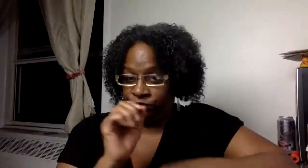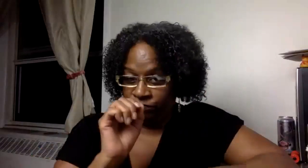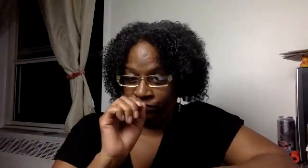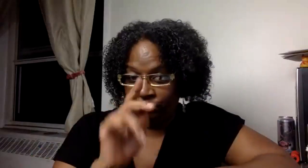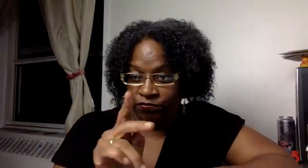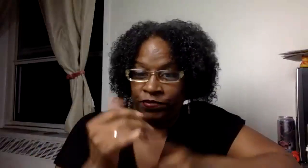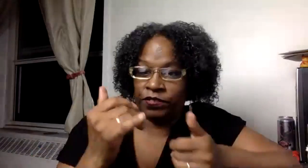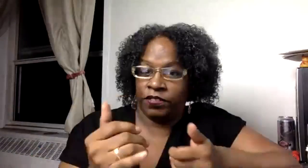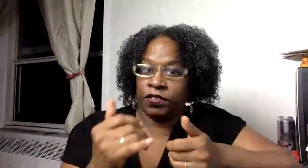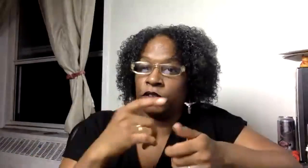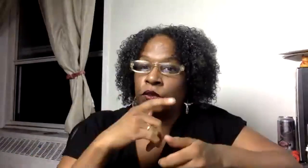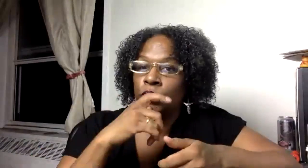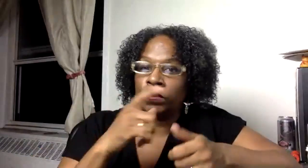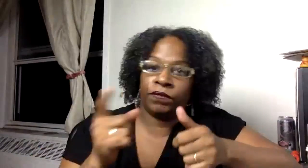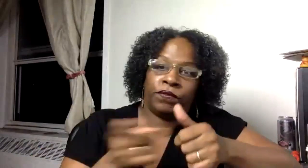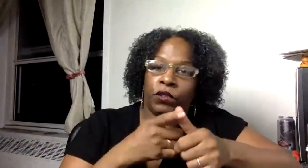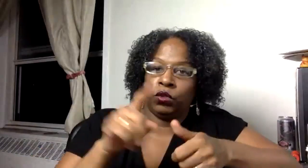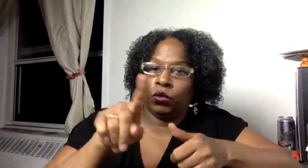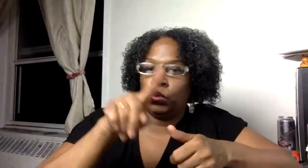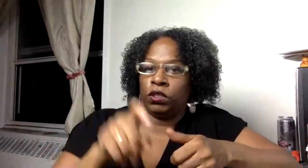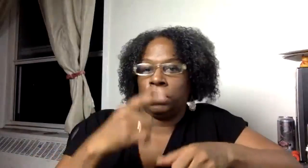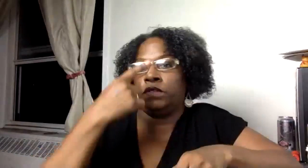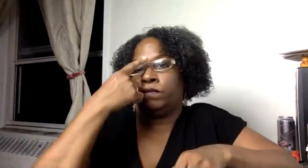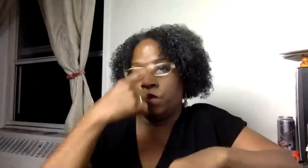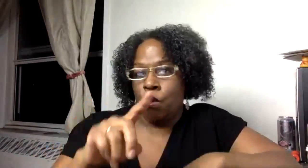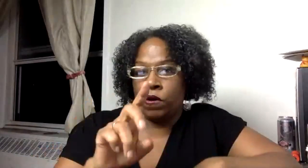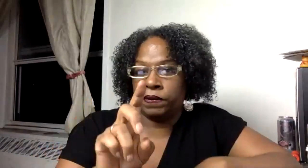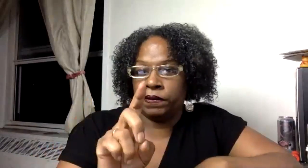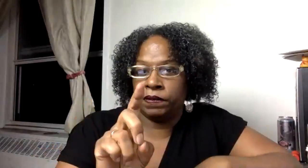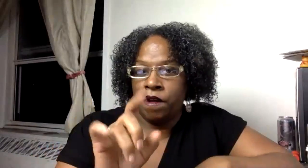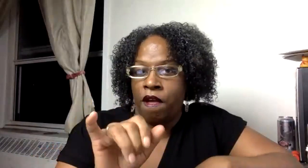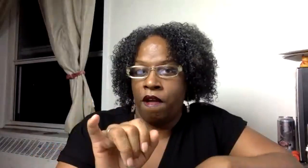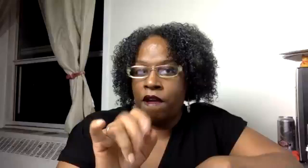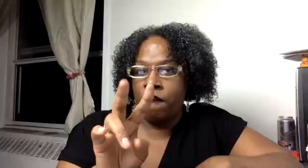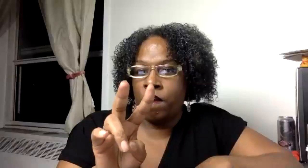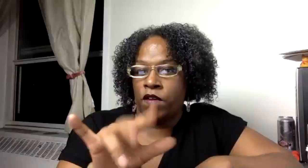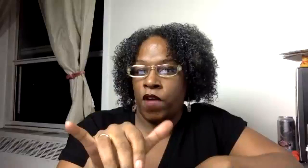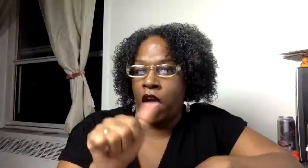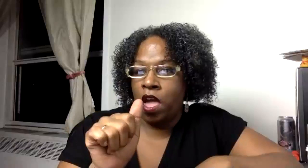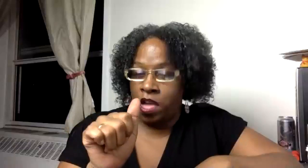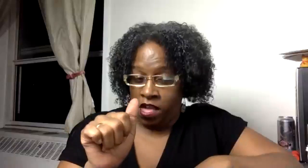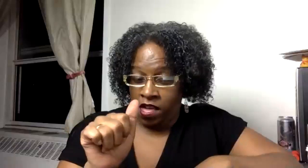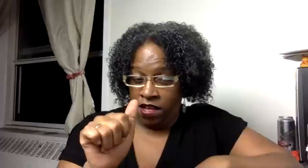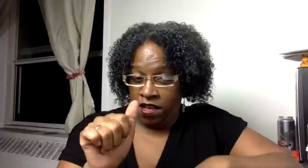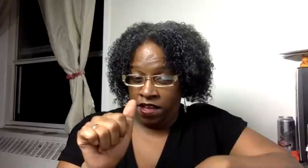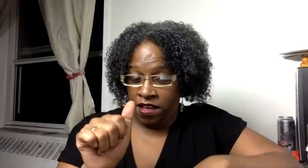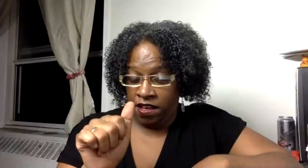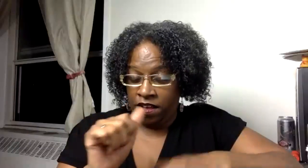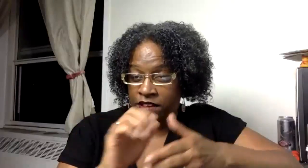Enter full screen left, paren Alt plus F right, paren button. To activate say press the button. Gallery view left, paren